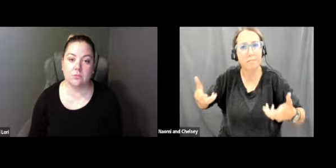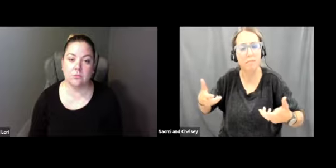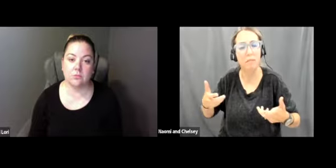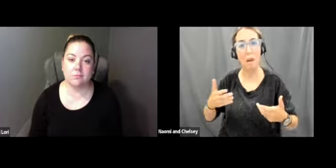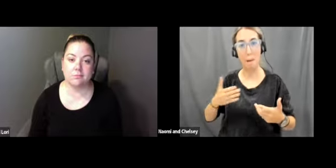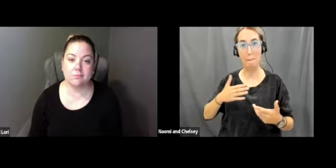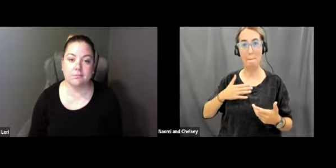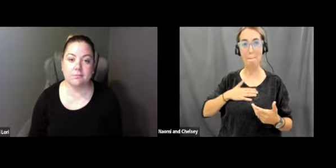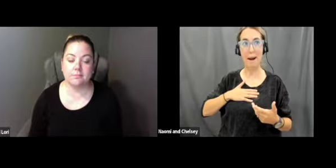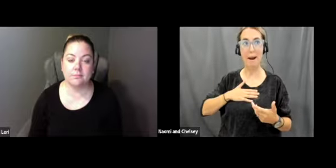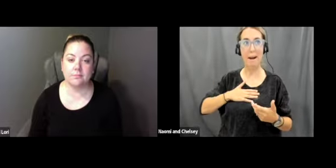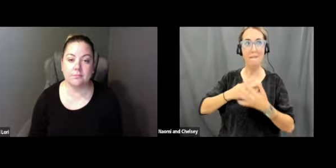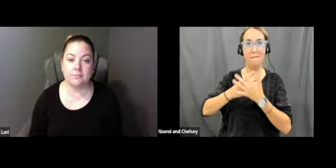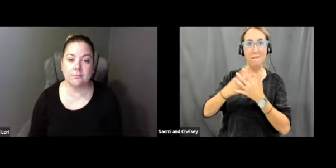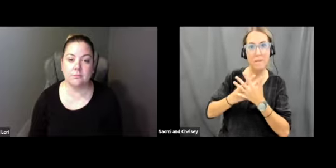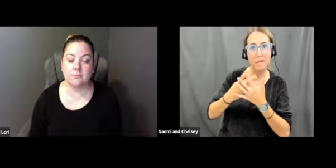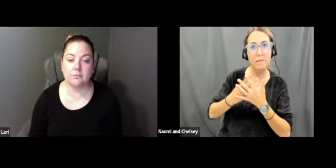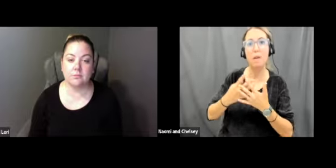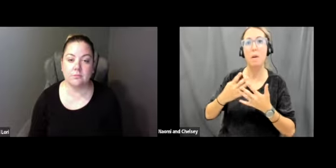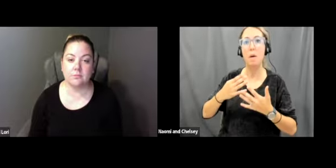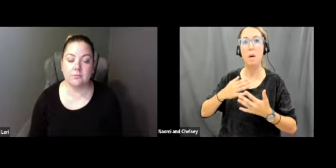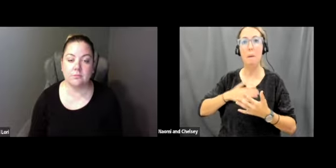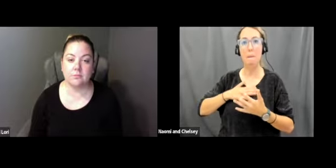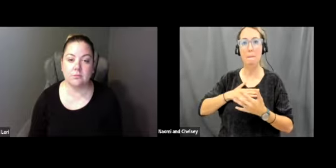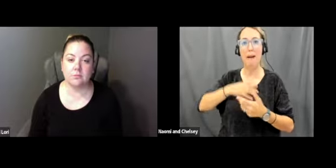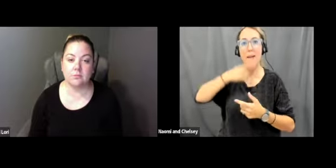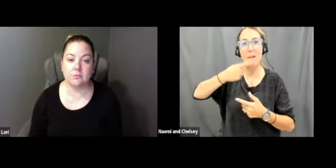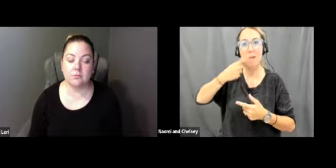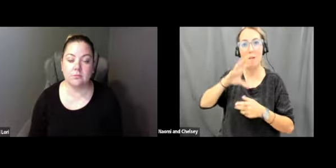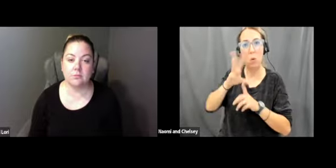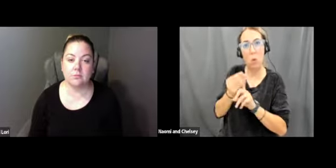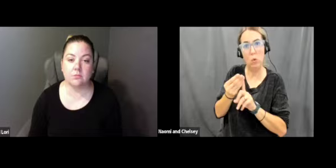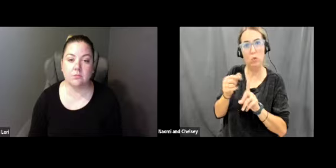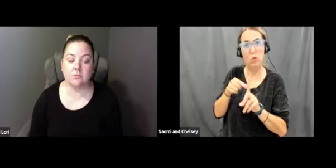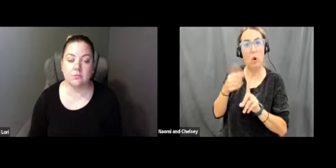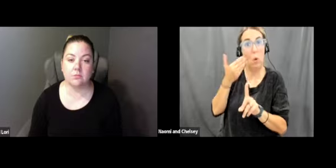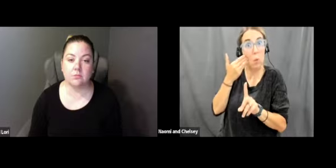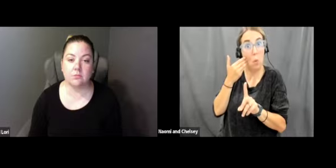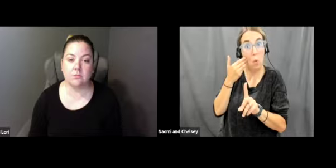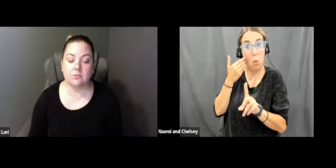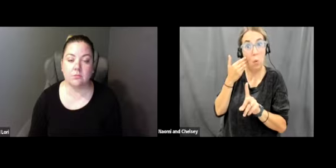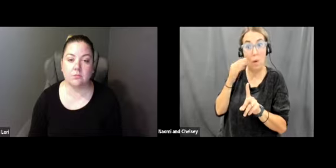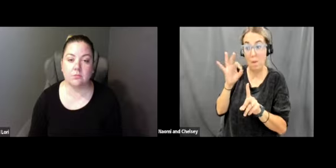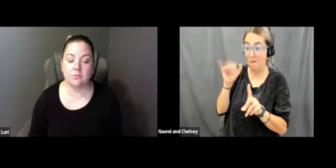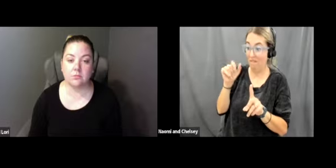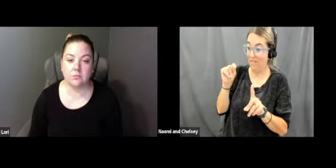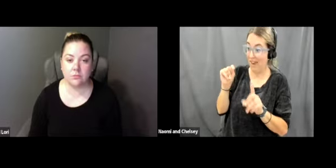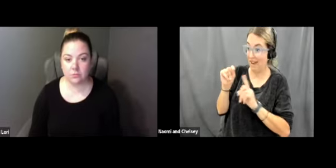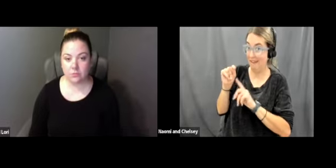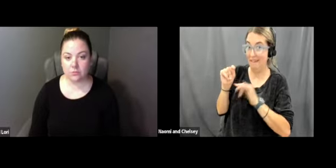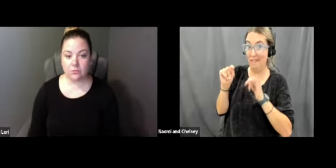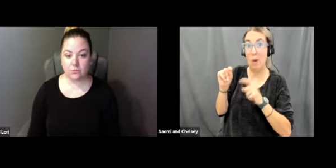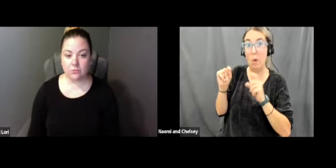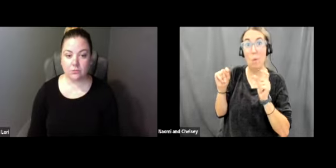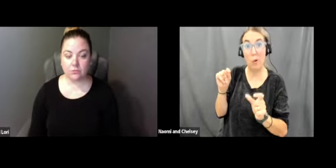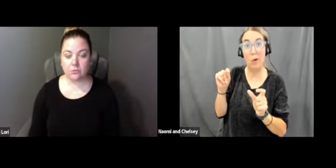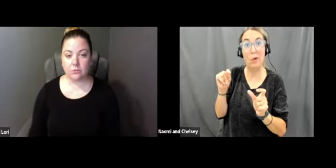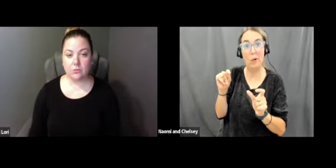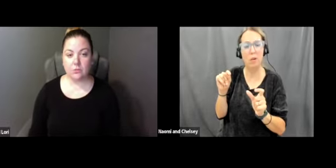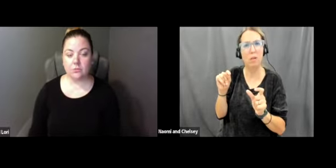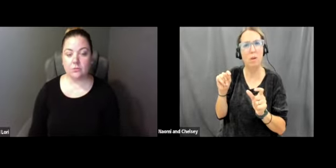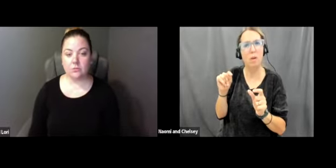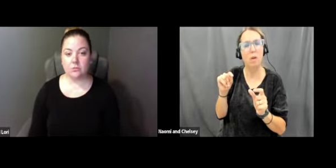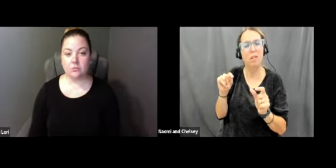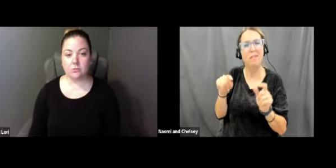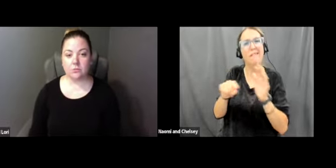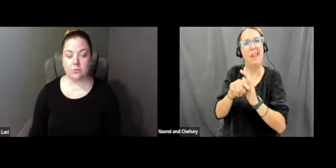that word can be taboo, which is ironic because often in deaf culture, and again, I'm not speaking for the deaf community, just in